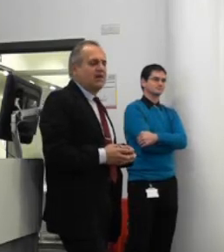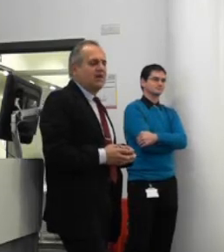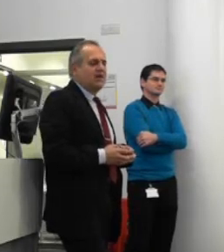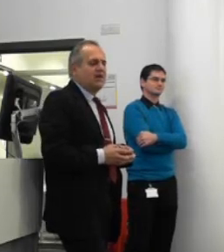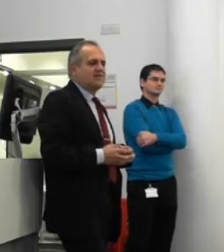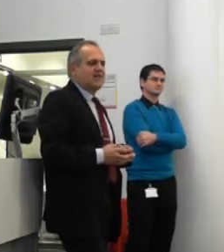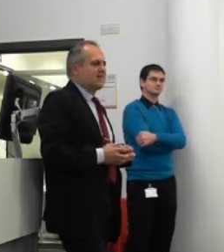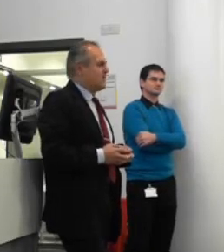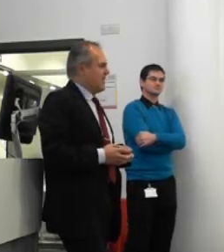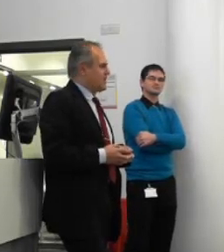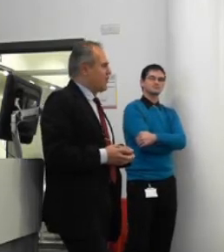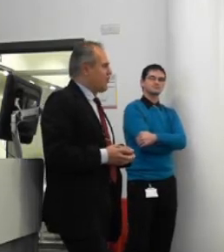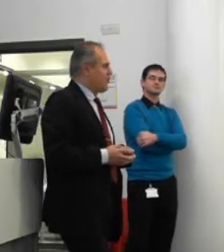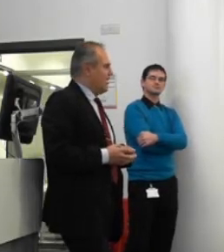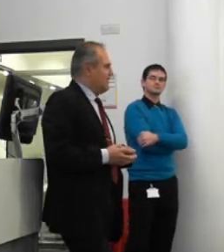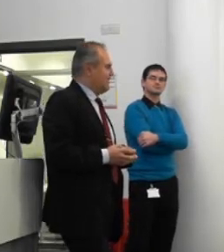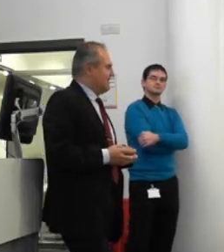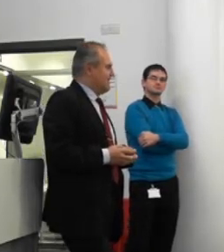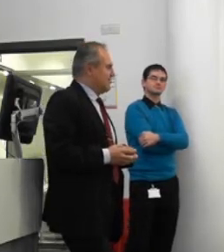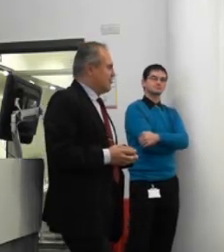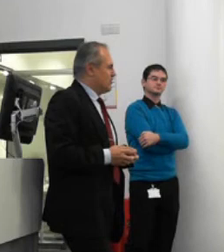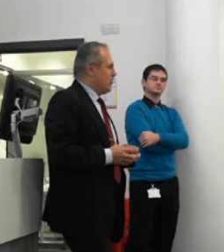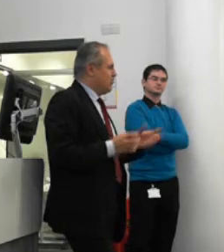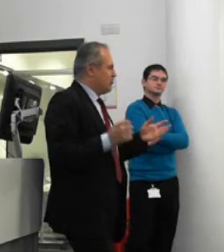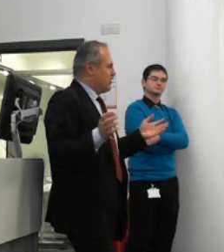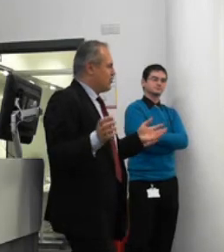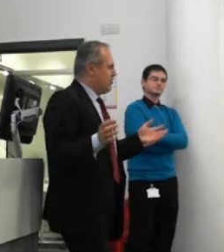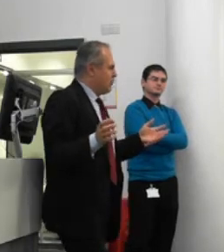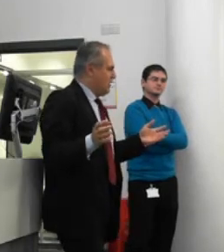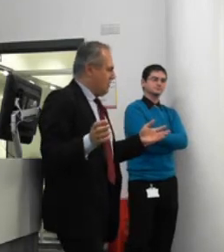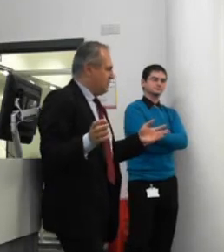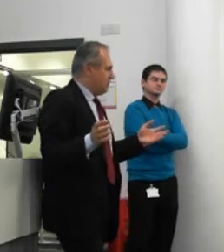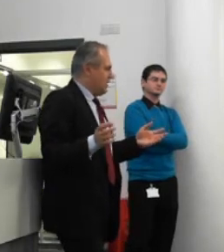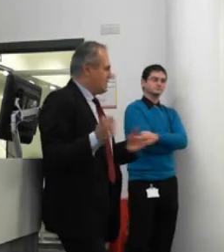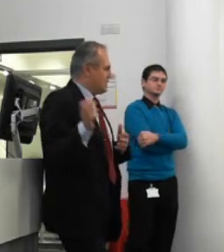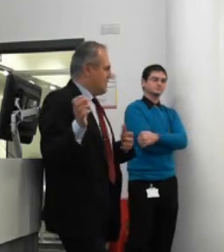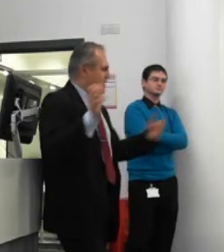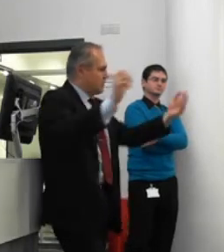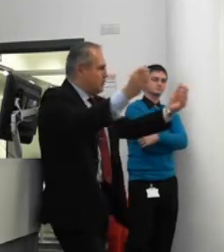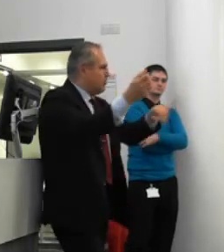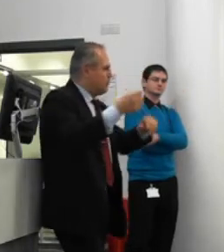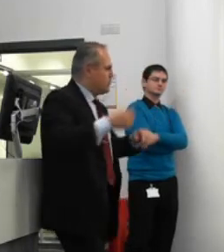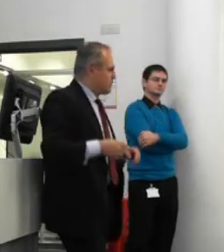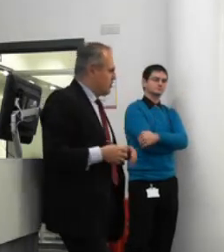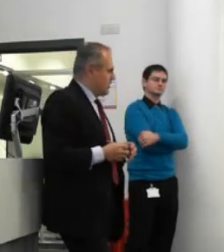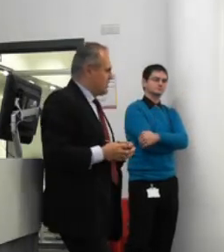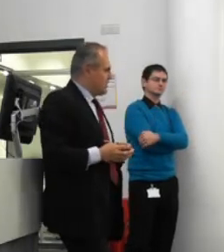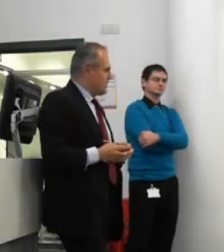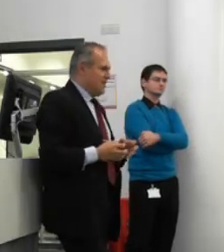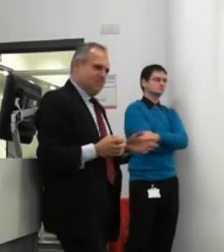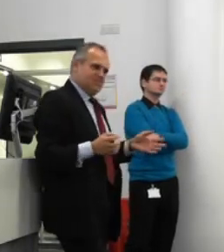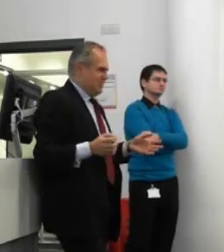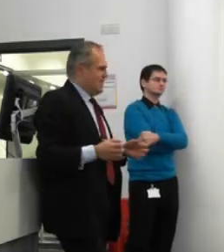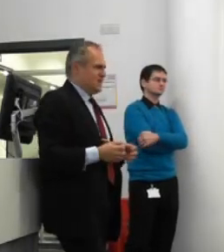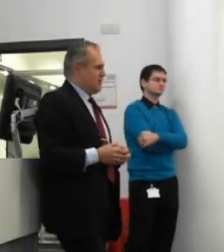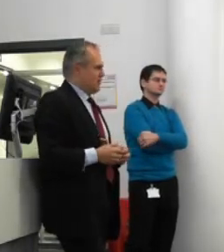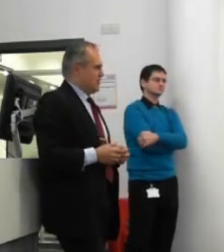standard text corpora from down doble from the web who wants to see that google uses for instance it's different